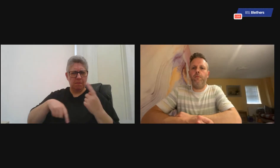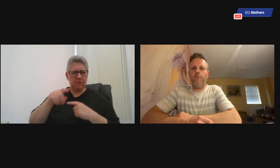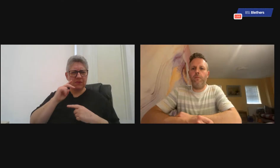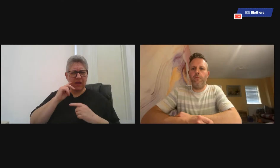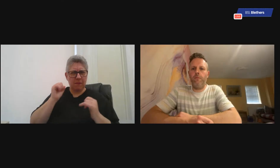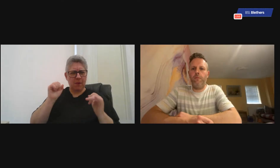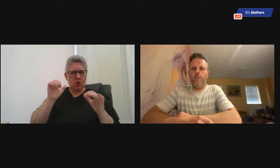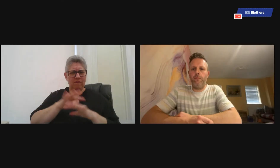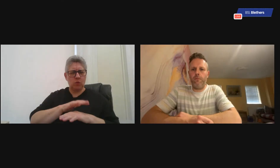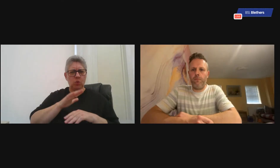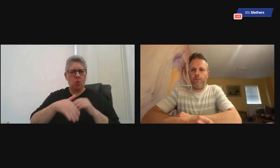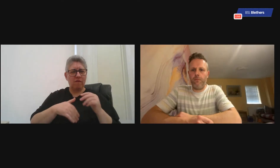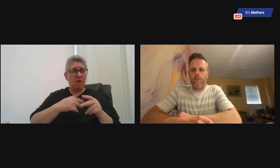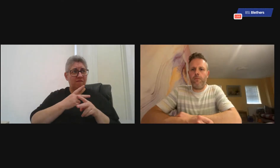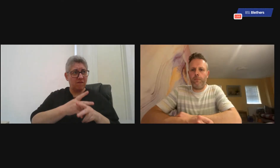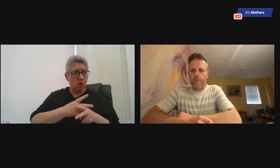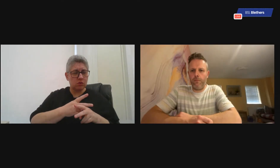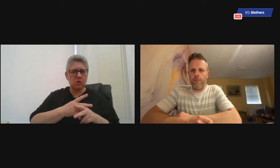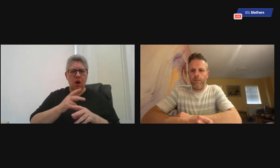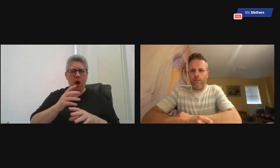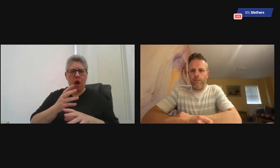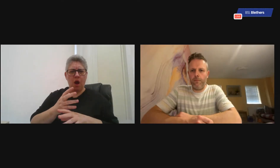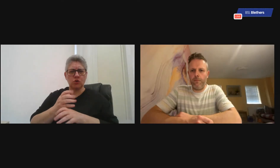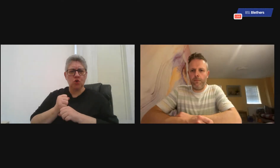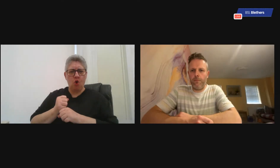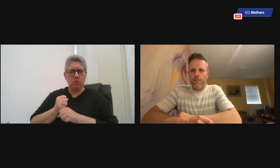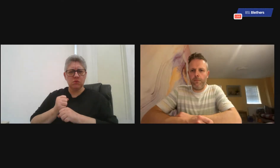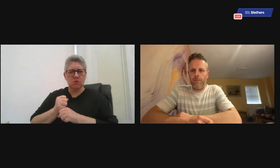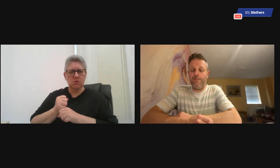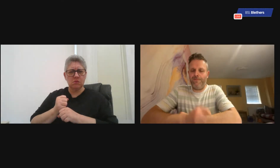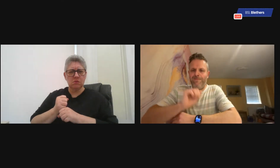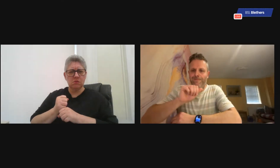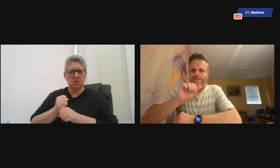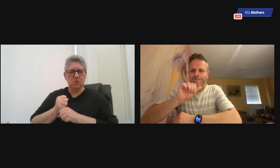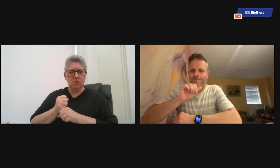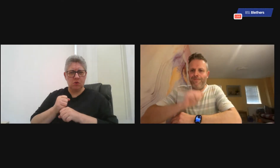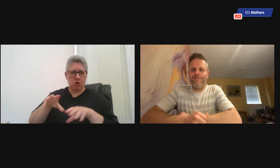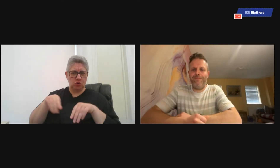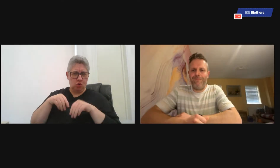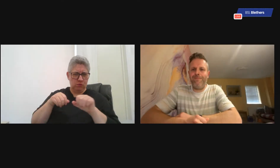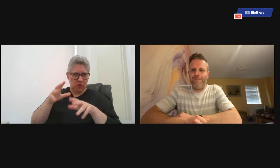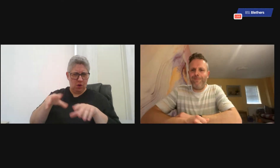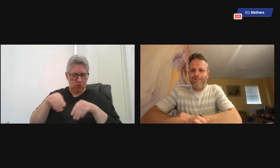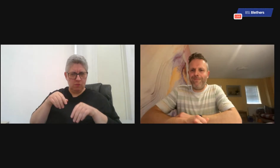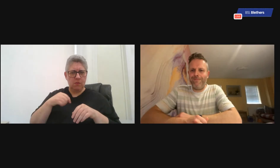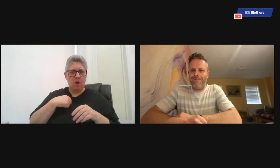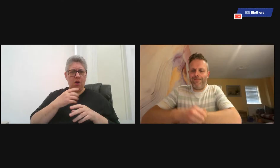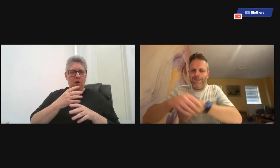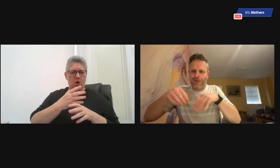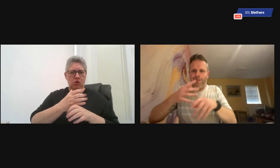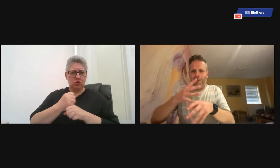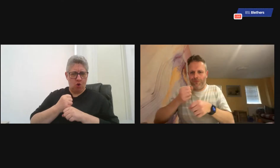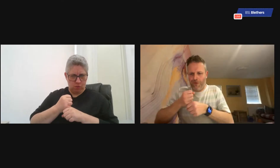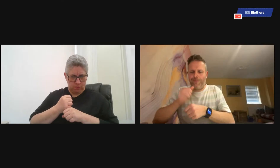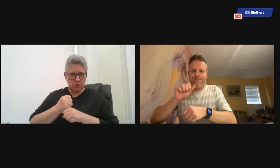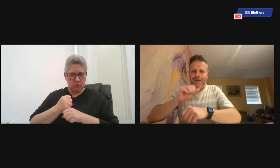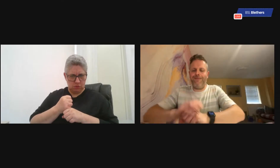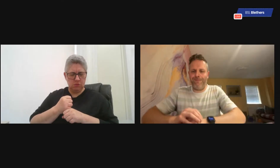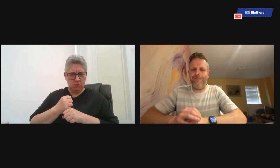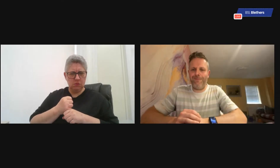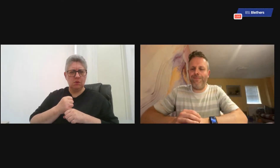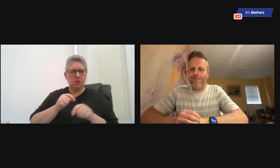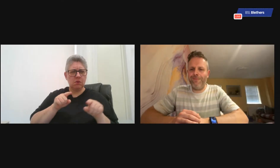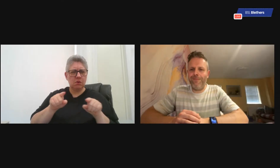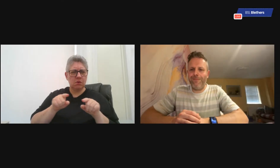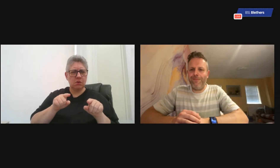You've talked about fostering, and I know some deaf people might be a little confused at the difference between fostering